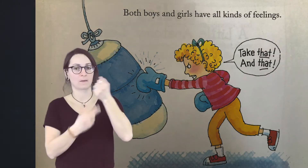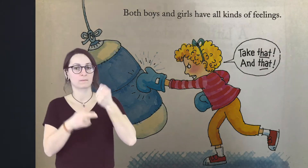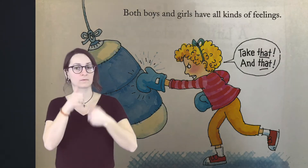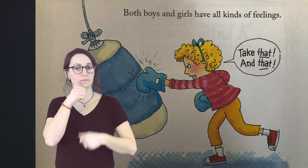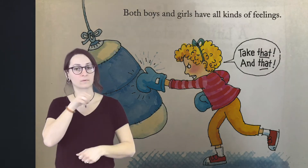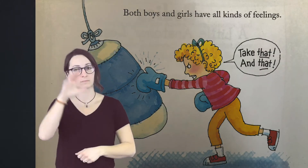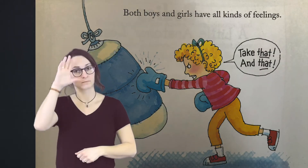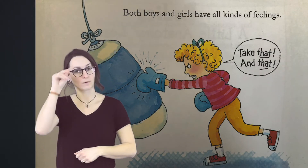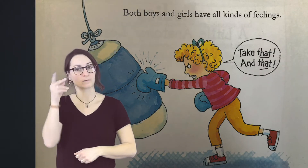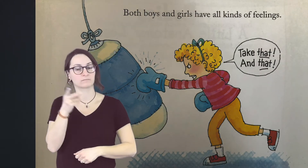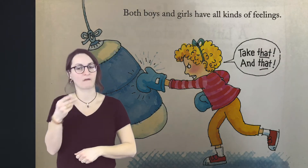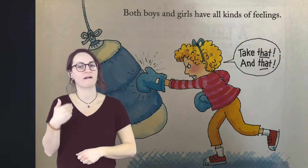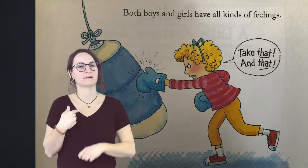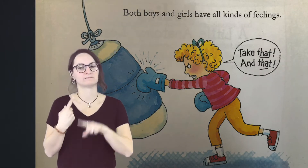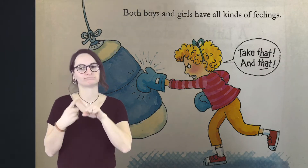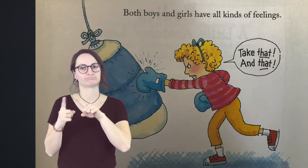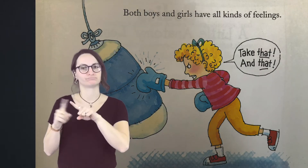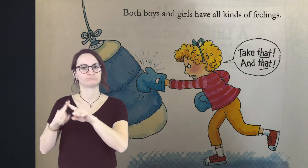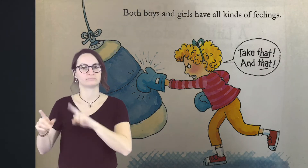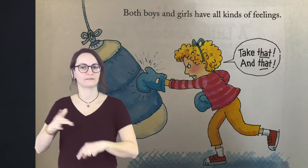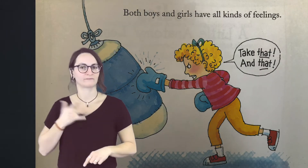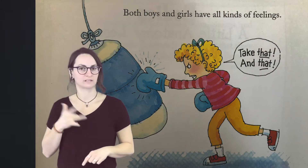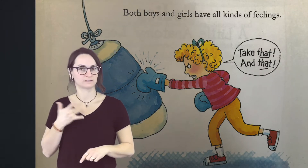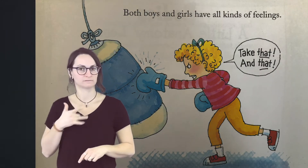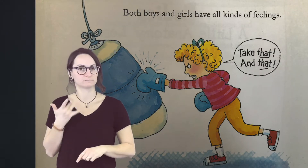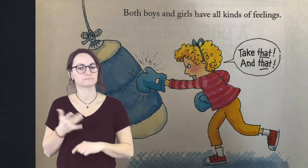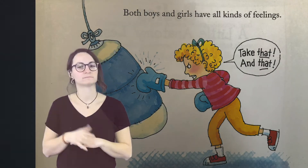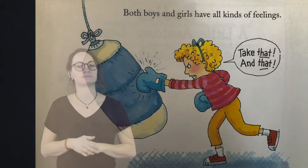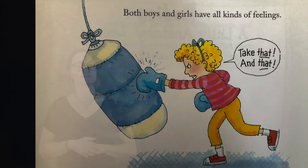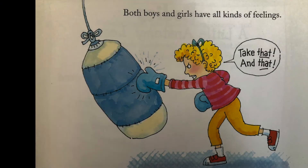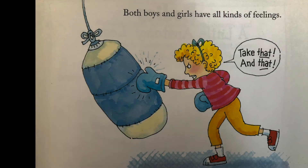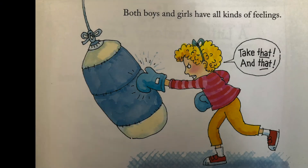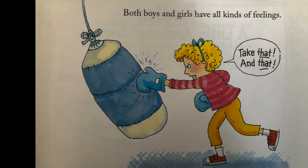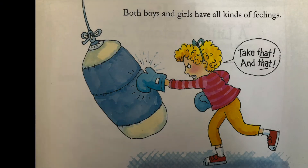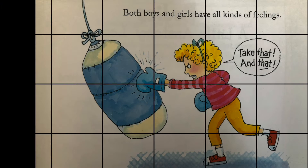Both boys and girls have all kinds of feelings.